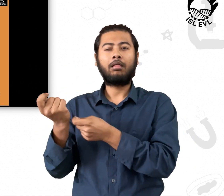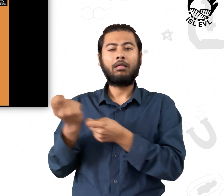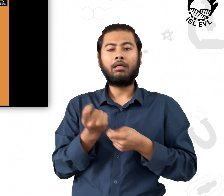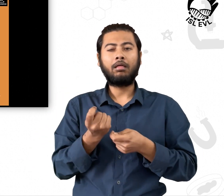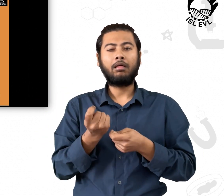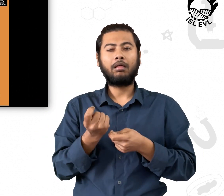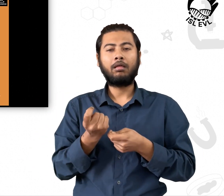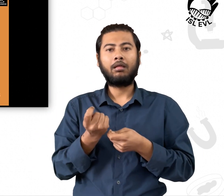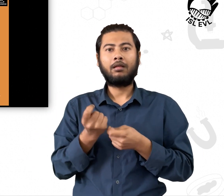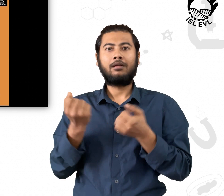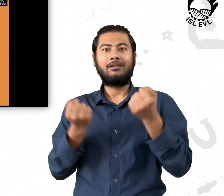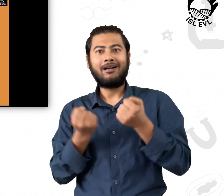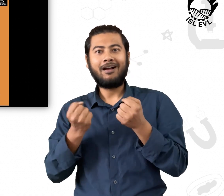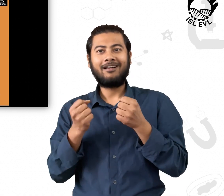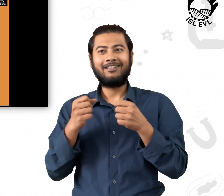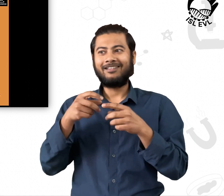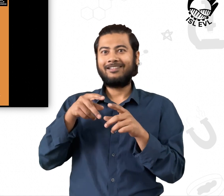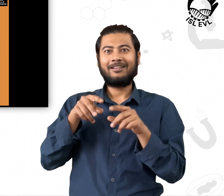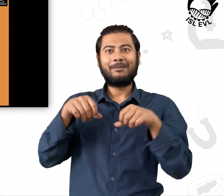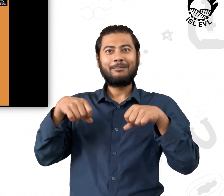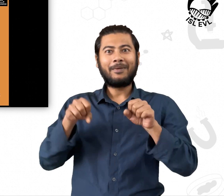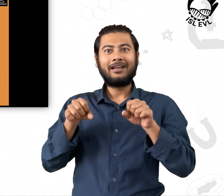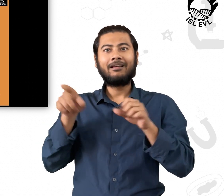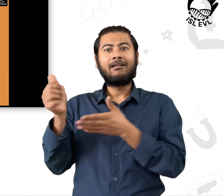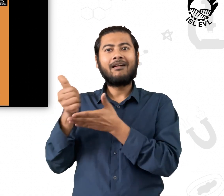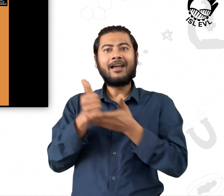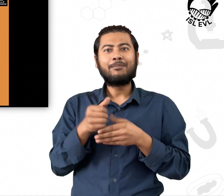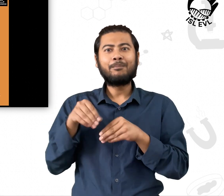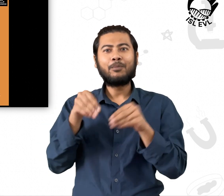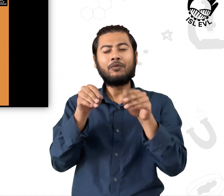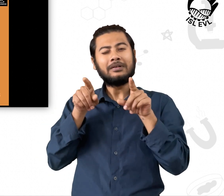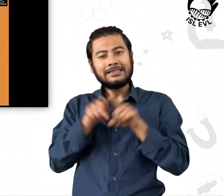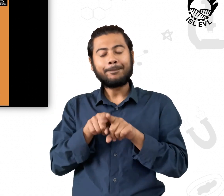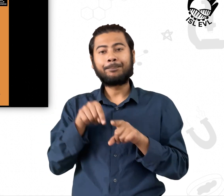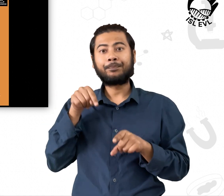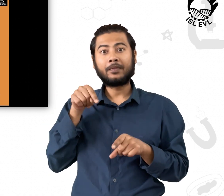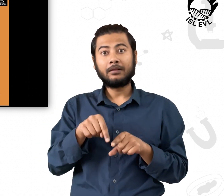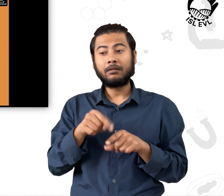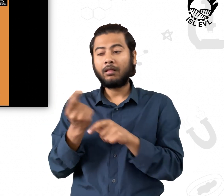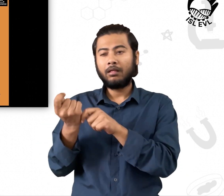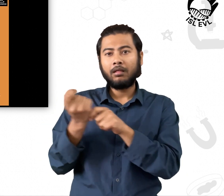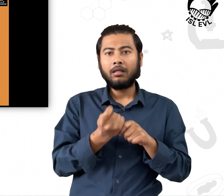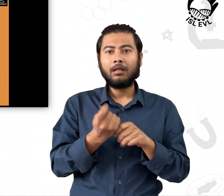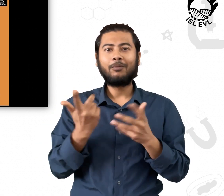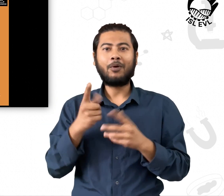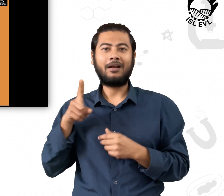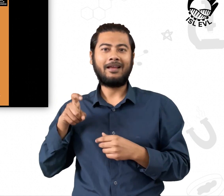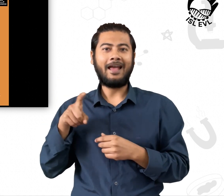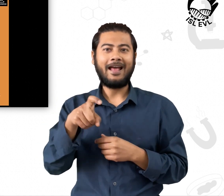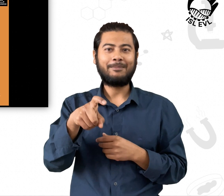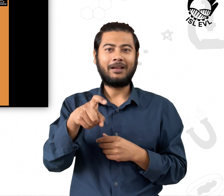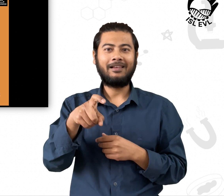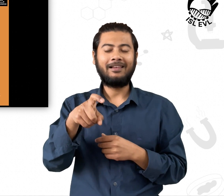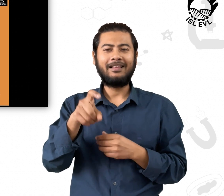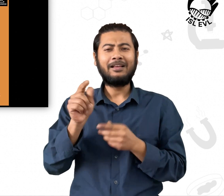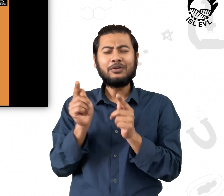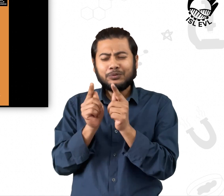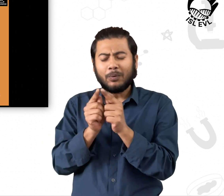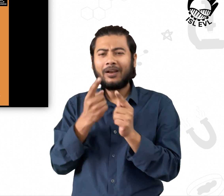geosmin to attract their vehicle. The vehicle here is called a springtail, which is a teeny